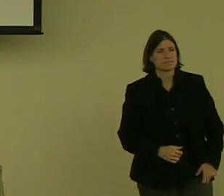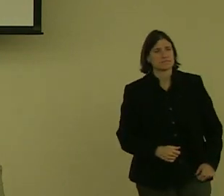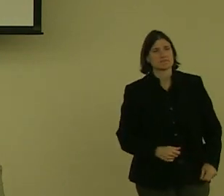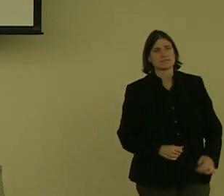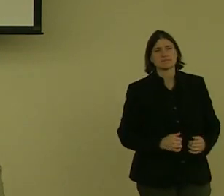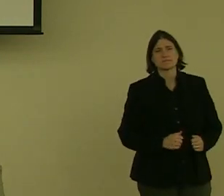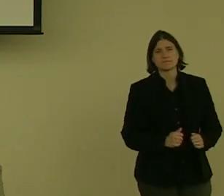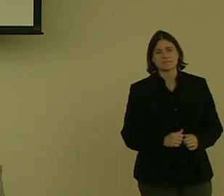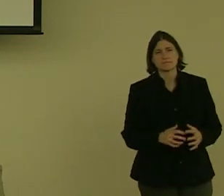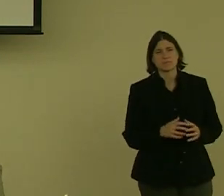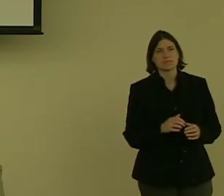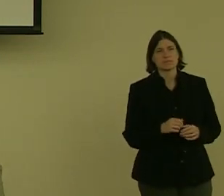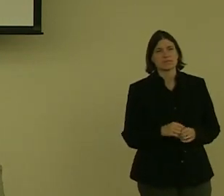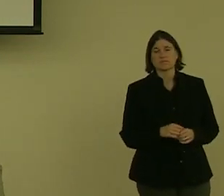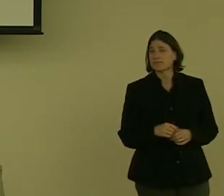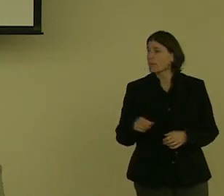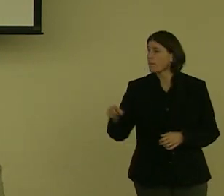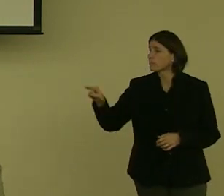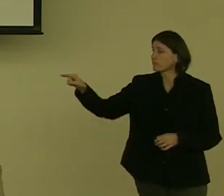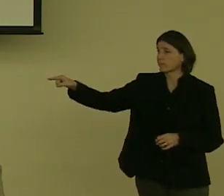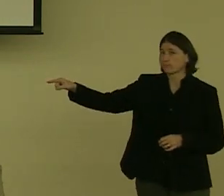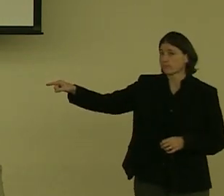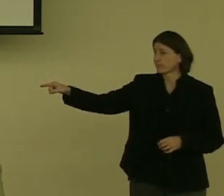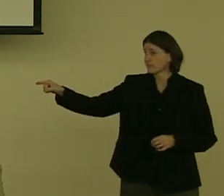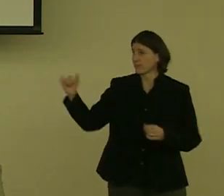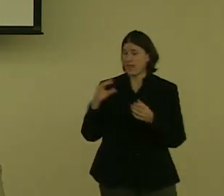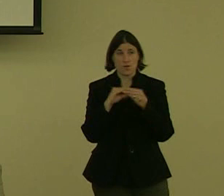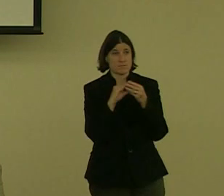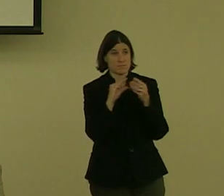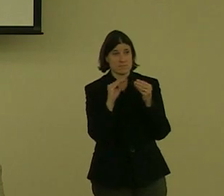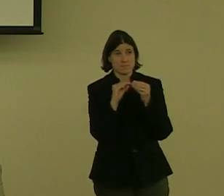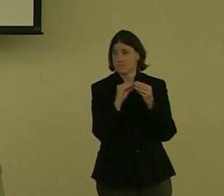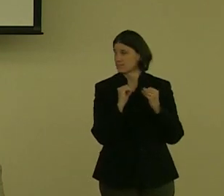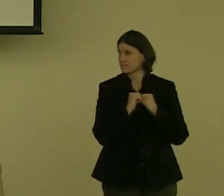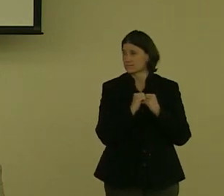I think our two faculty here can probably back this up, that